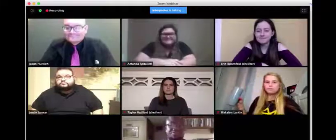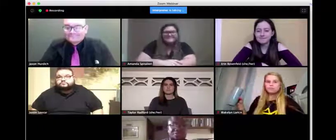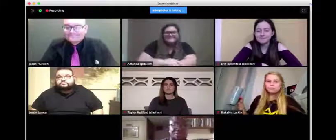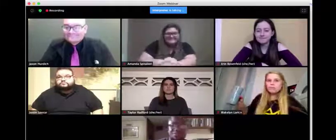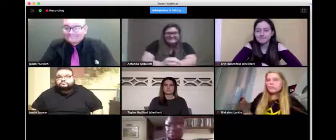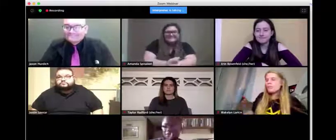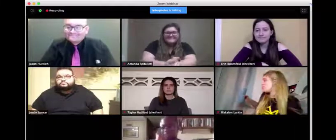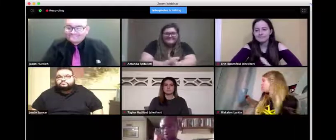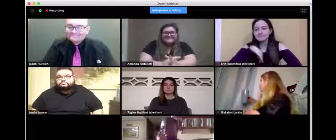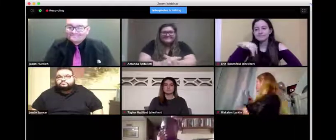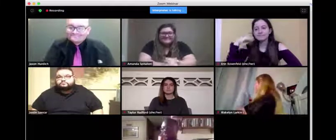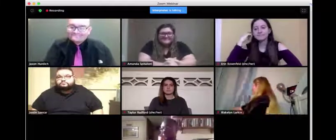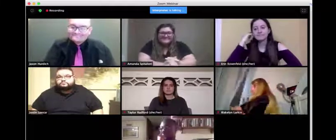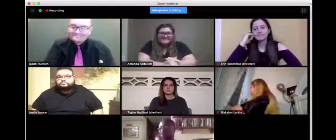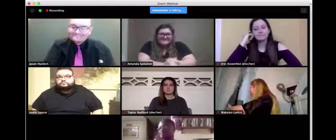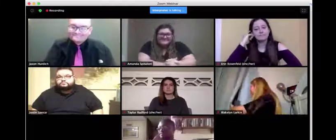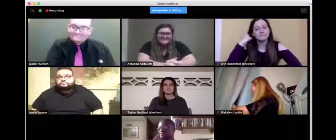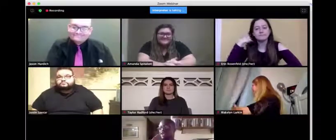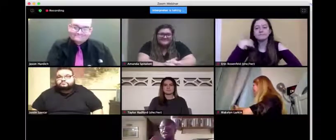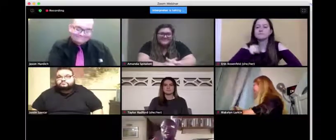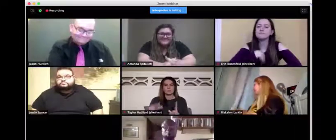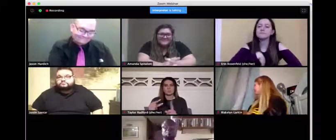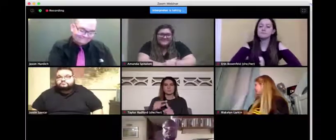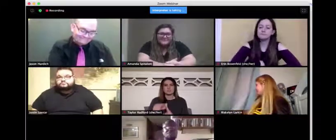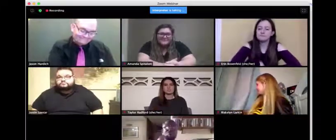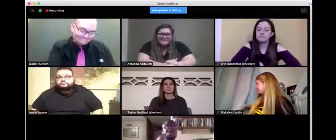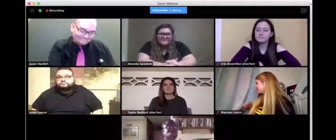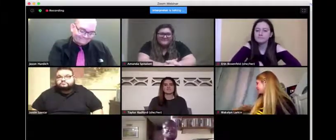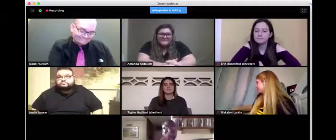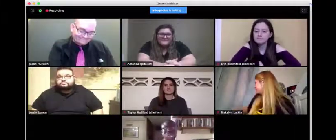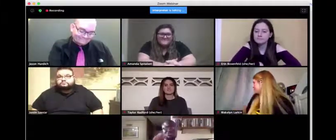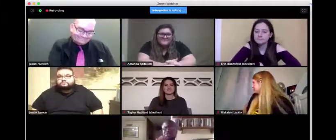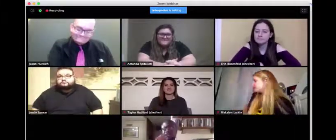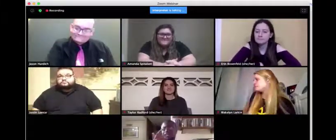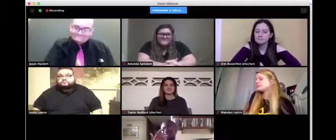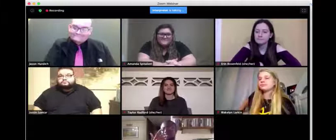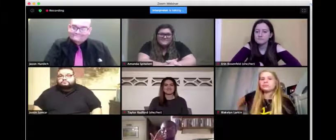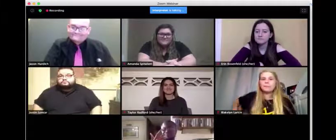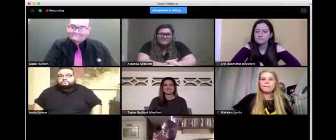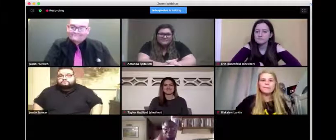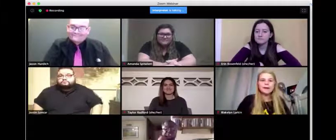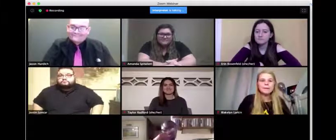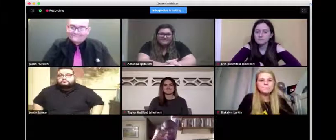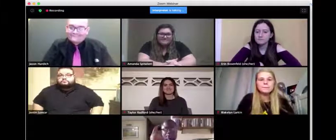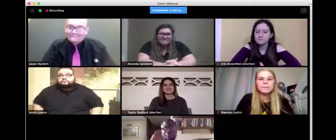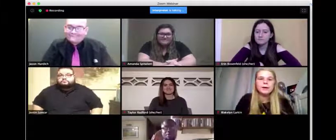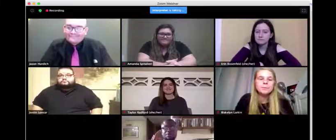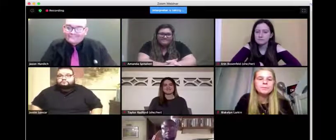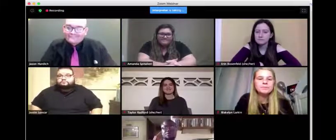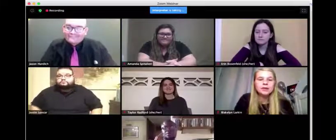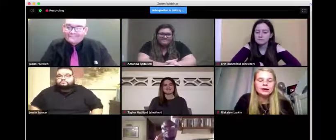I think I just started TikTok in the summer, and I didn't really expect to have a lot of